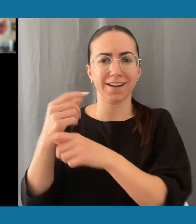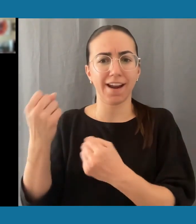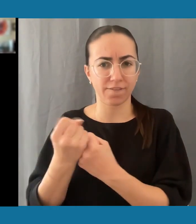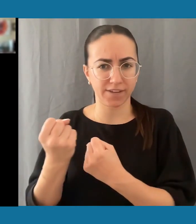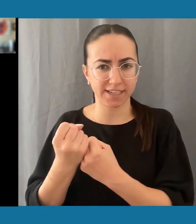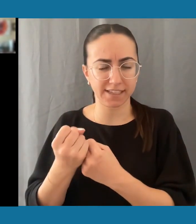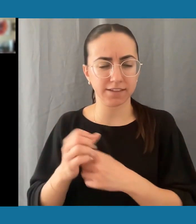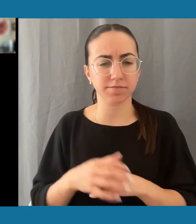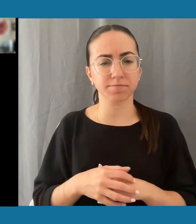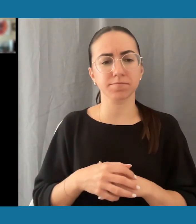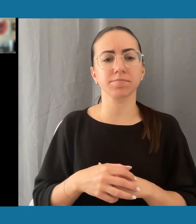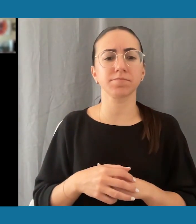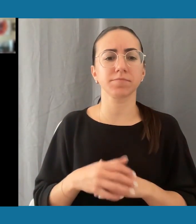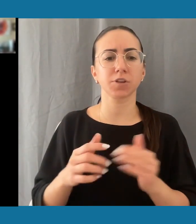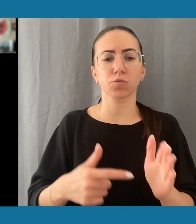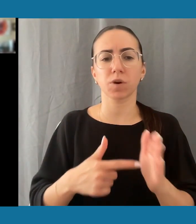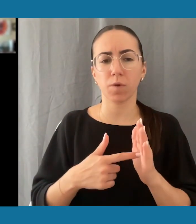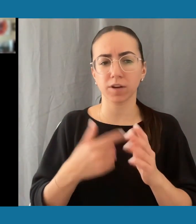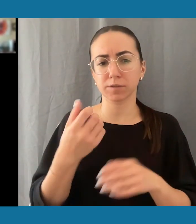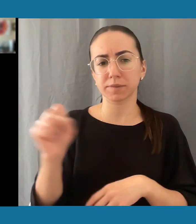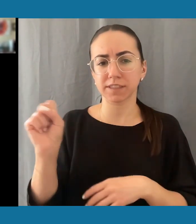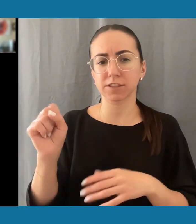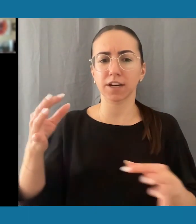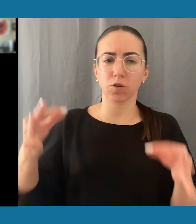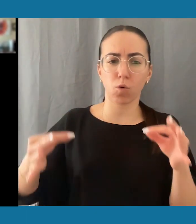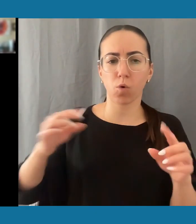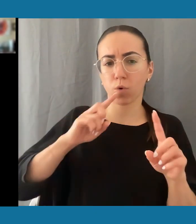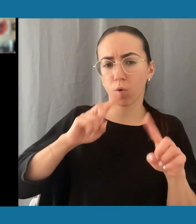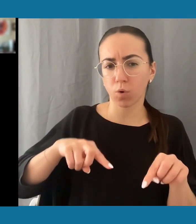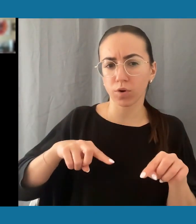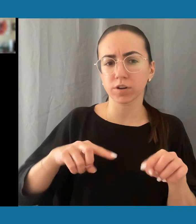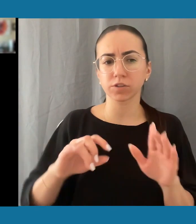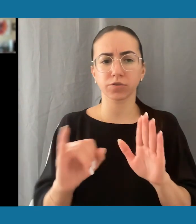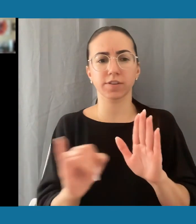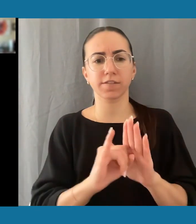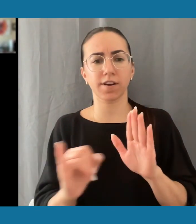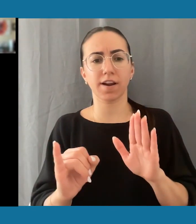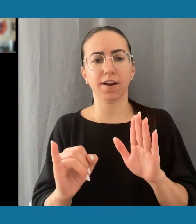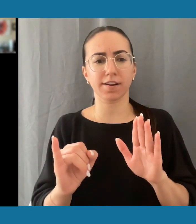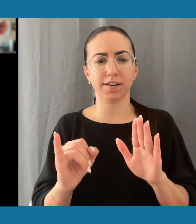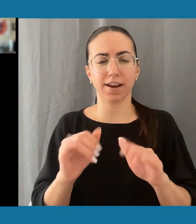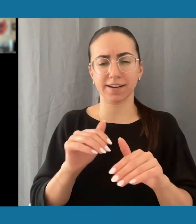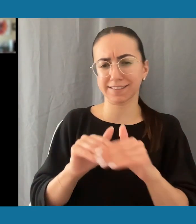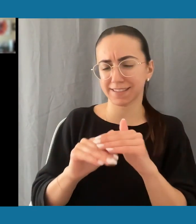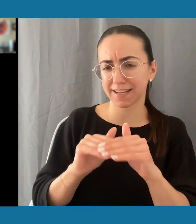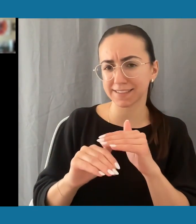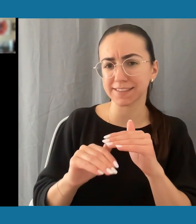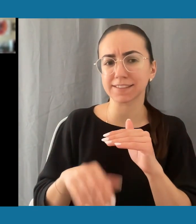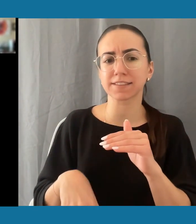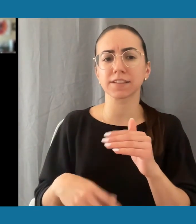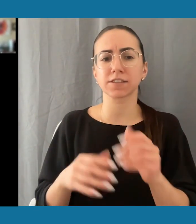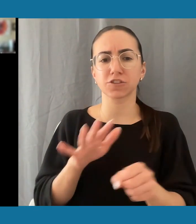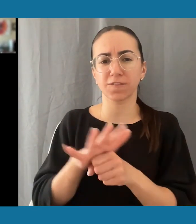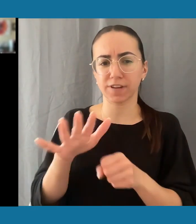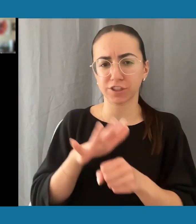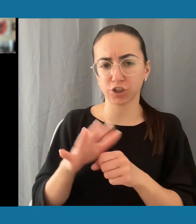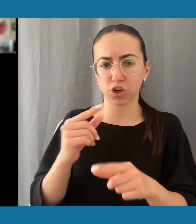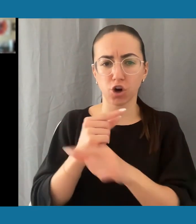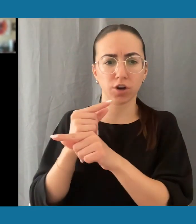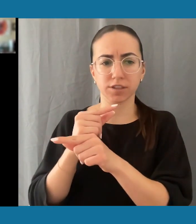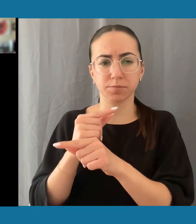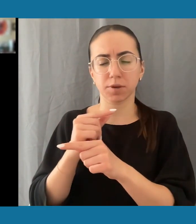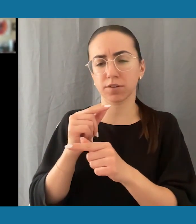court orders to identify and assess the sufficiency of guardianship alternatives such as